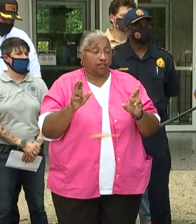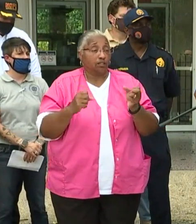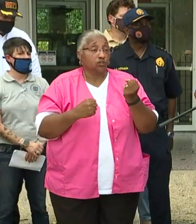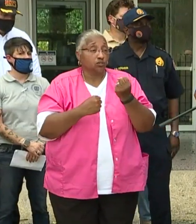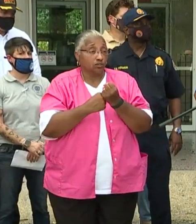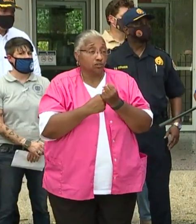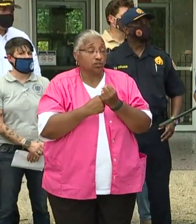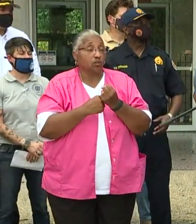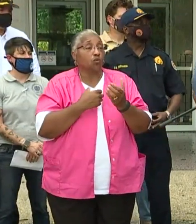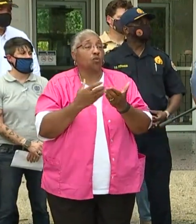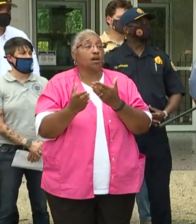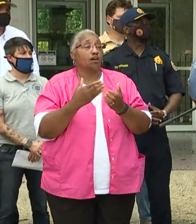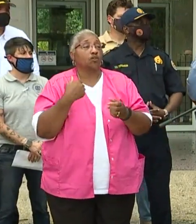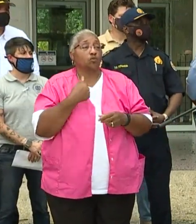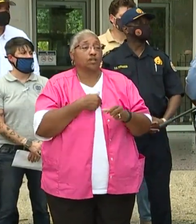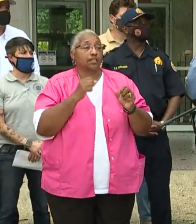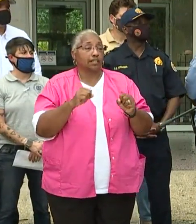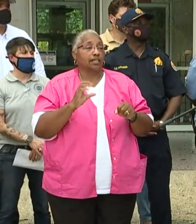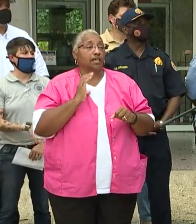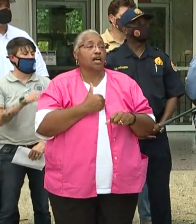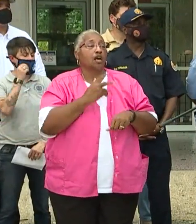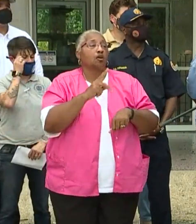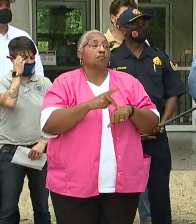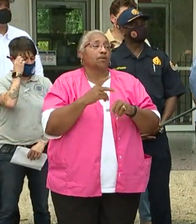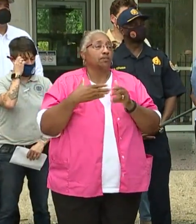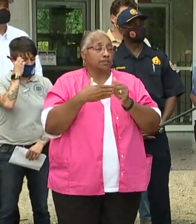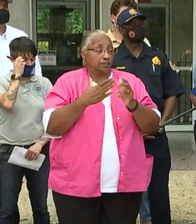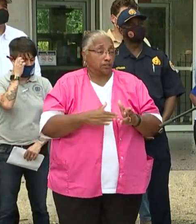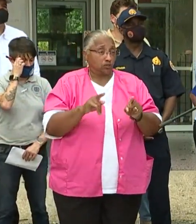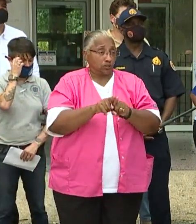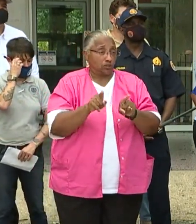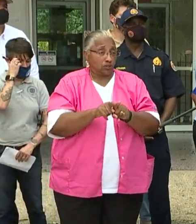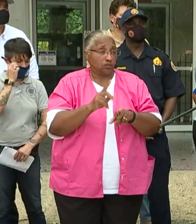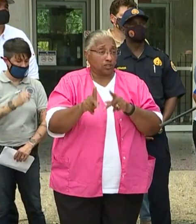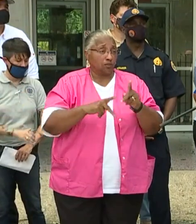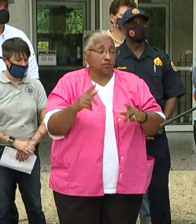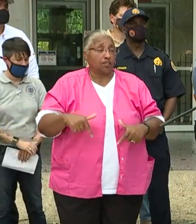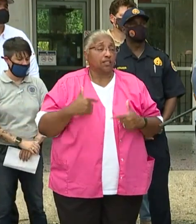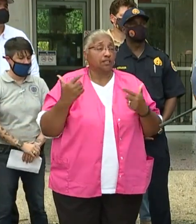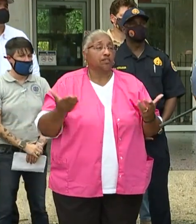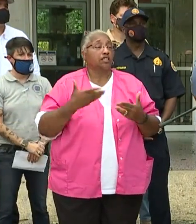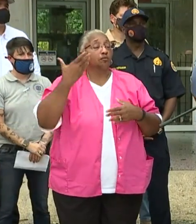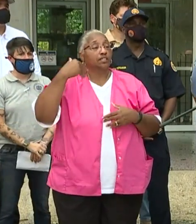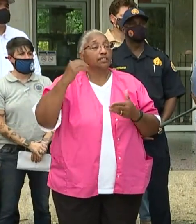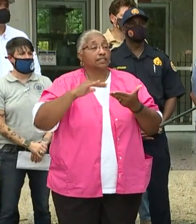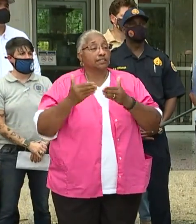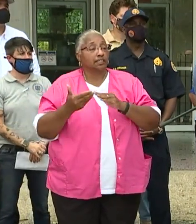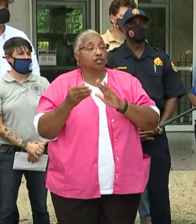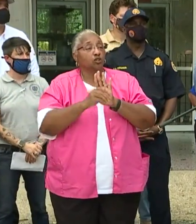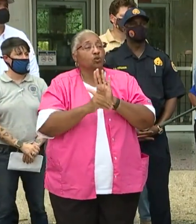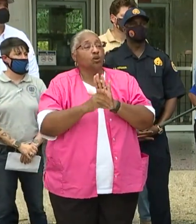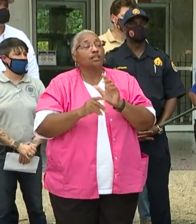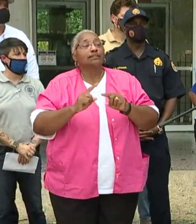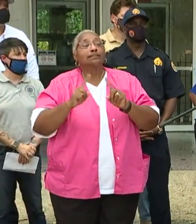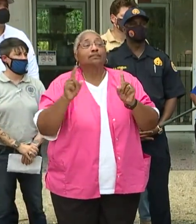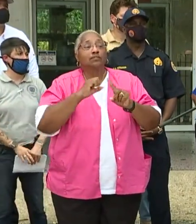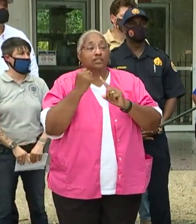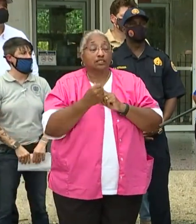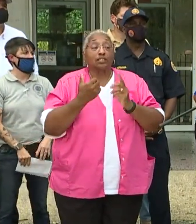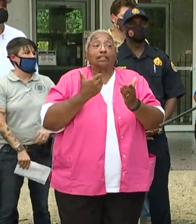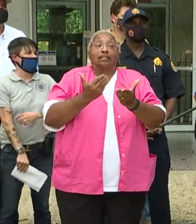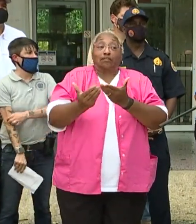our parish leaders and our residents, because we do recognize that the city of New Orleans is in a different situation,